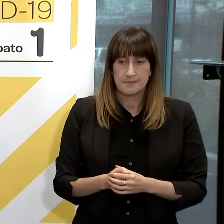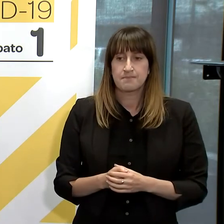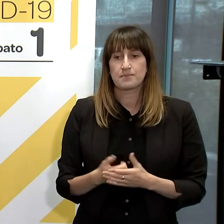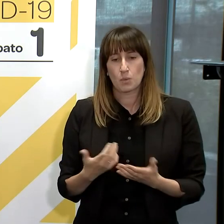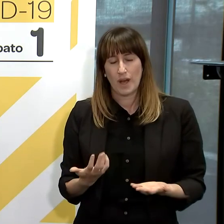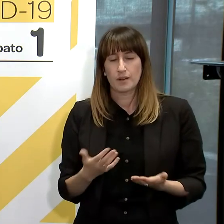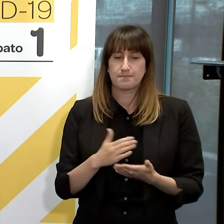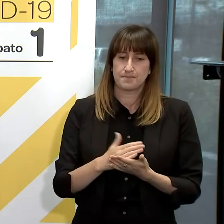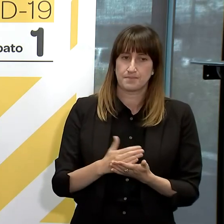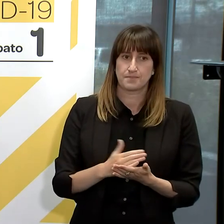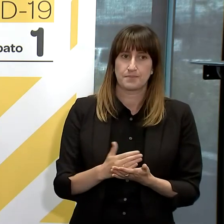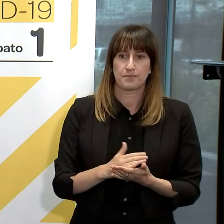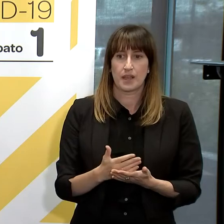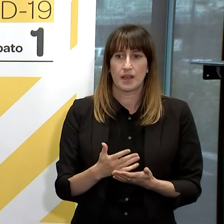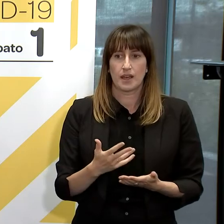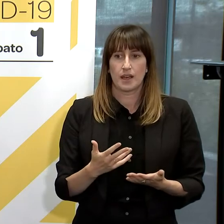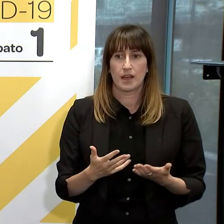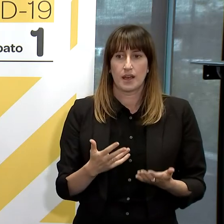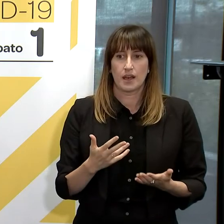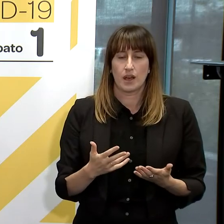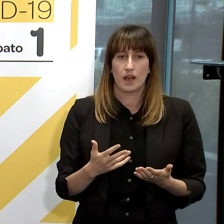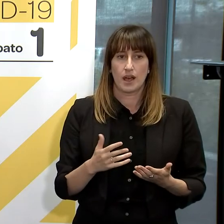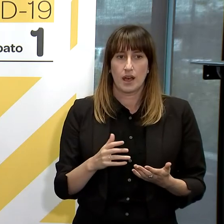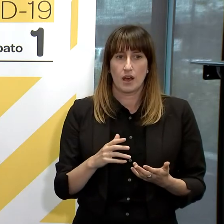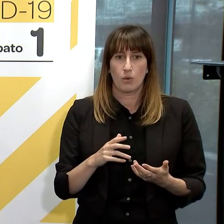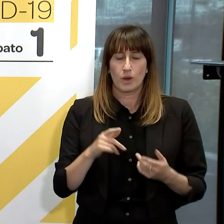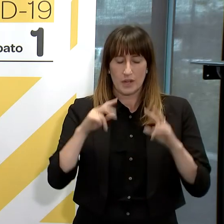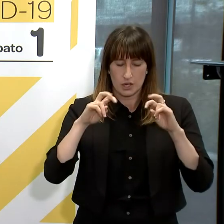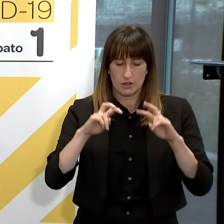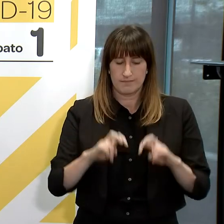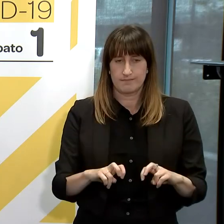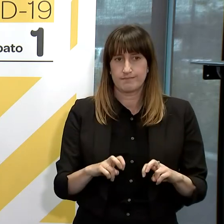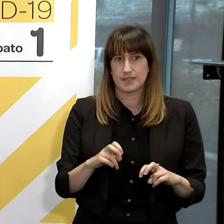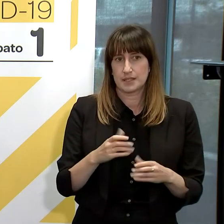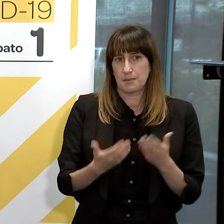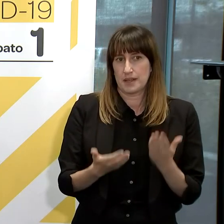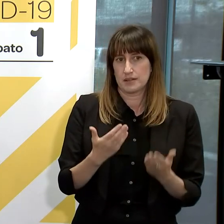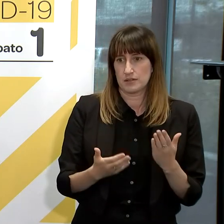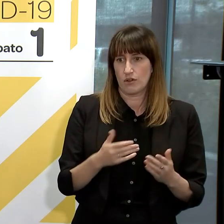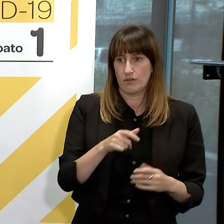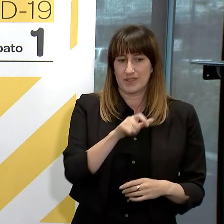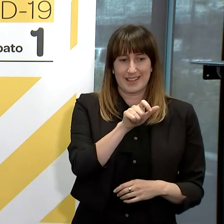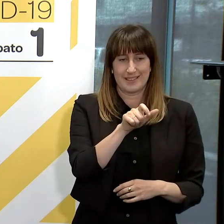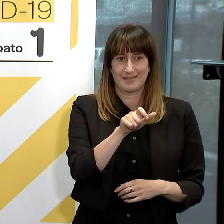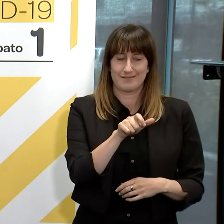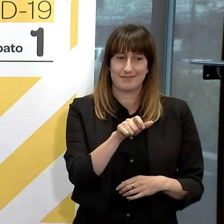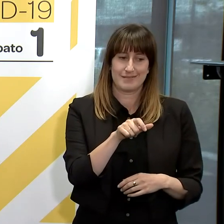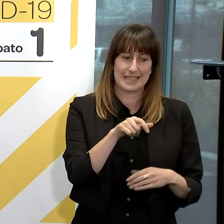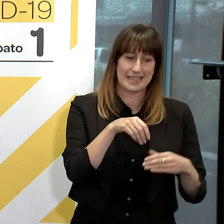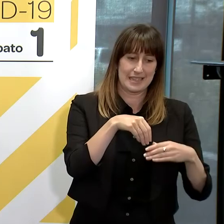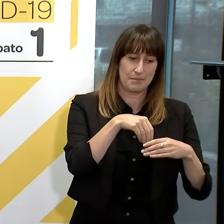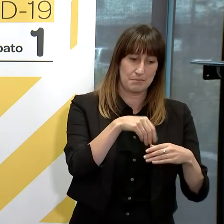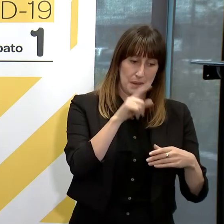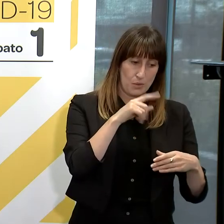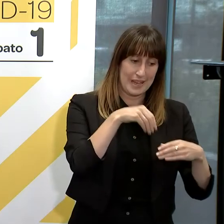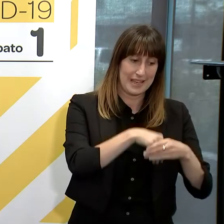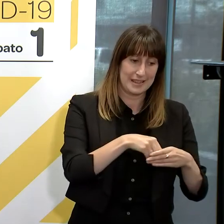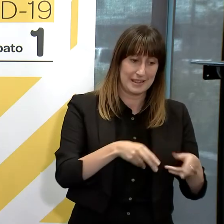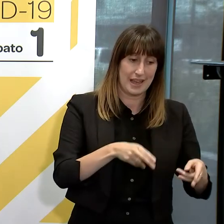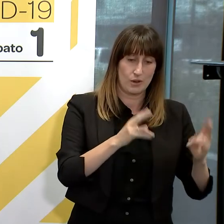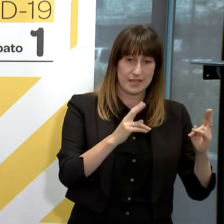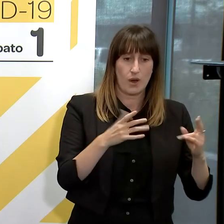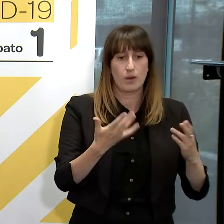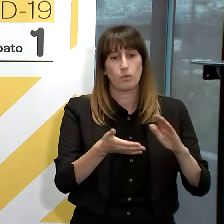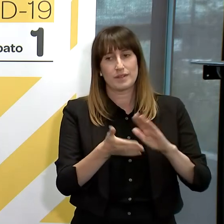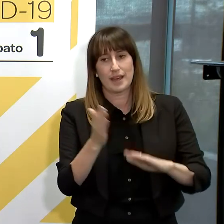case, suggests in terms of our management for our guests in the facilities, both in the facility as well as when they come